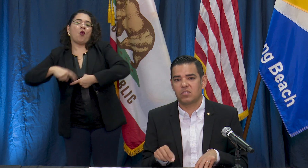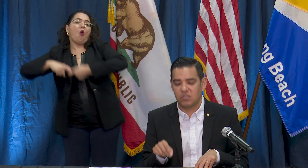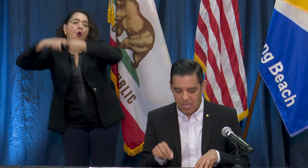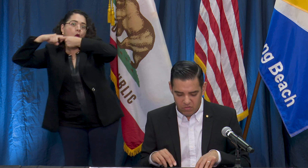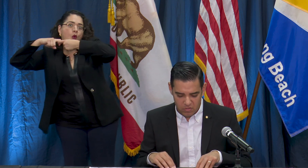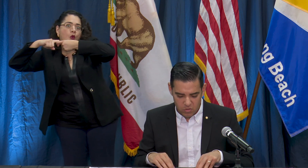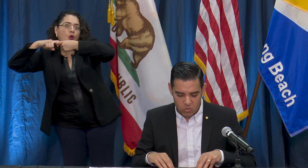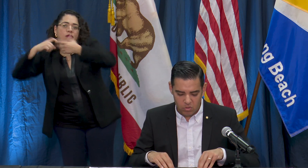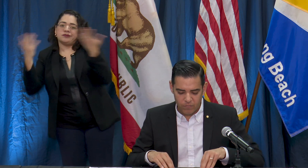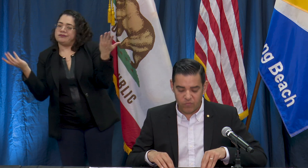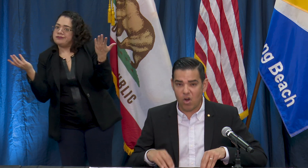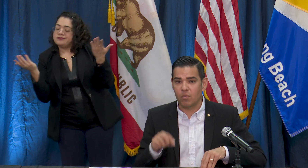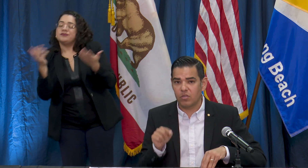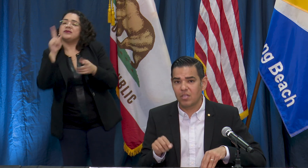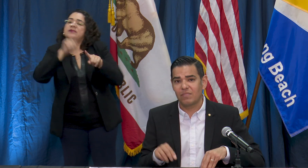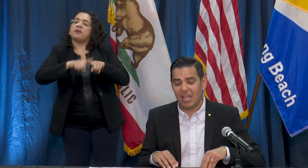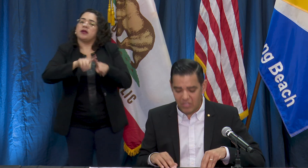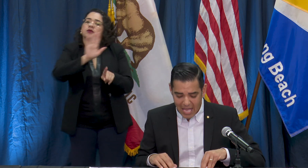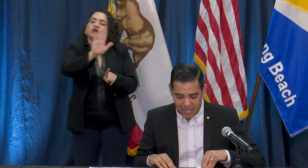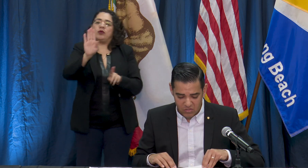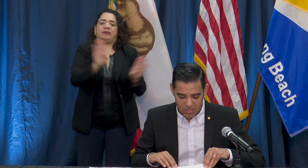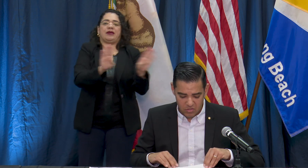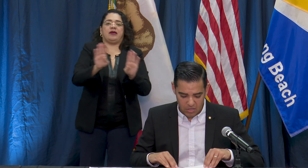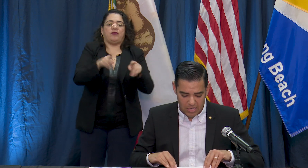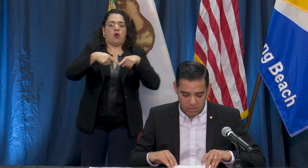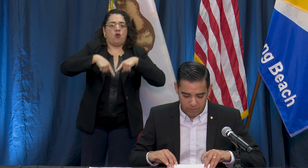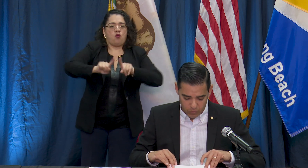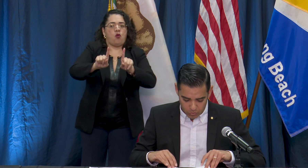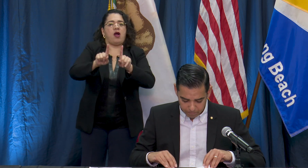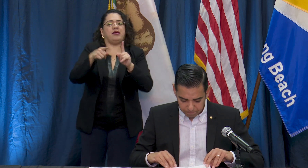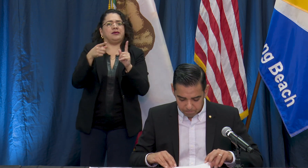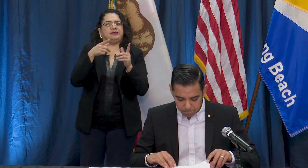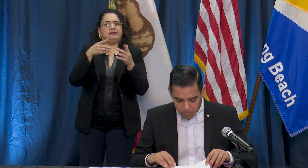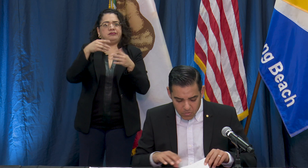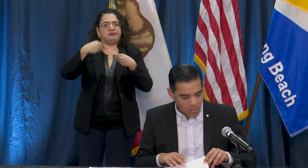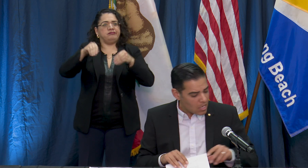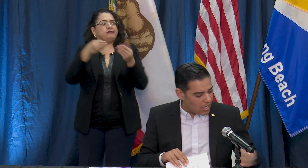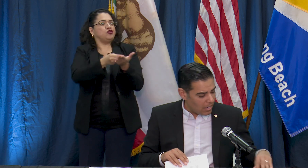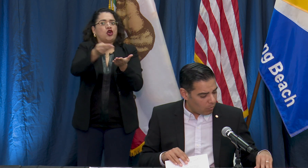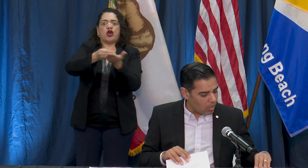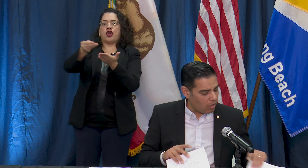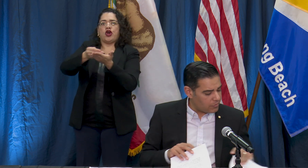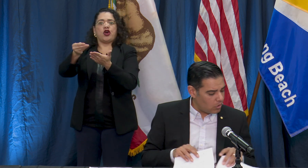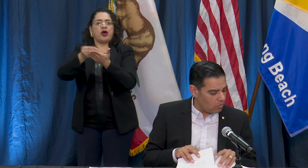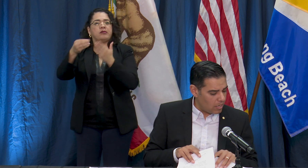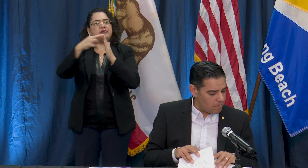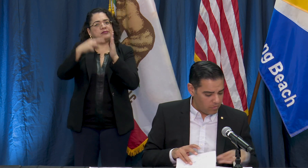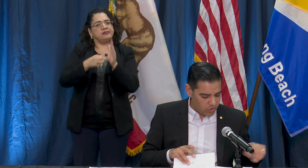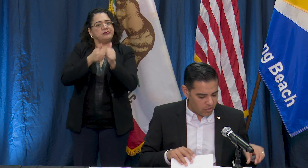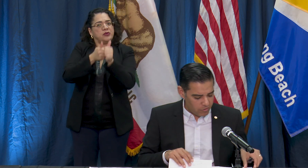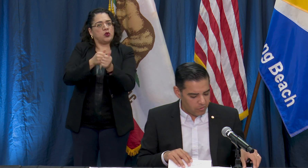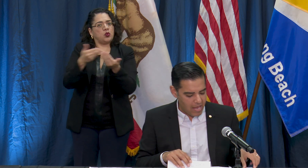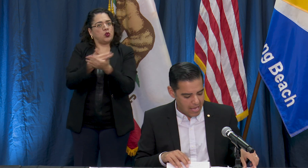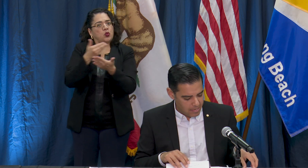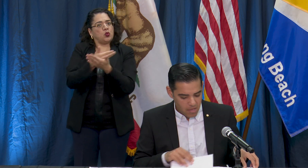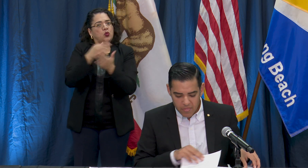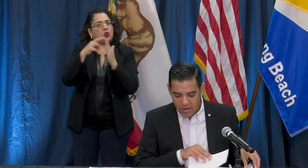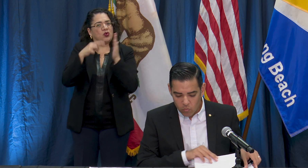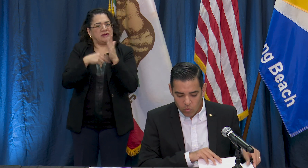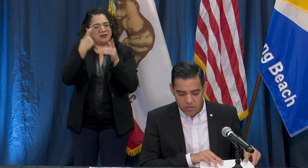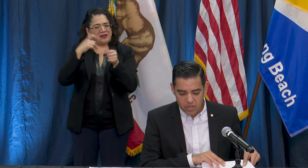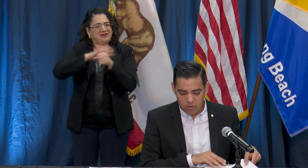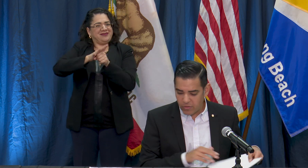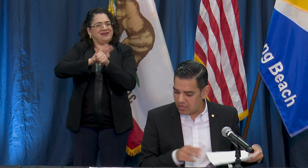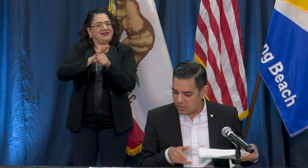small businesses and these local farmers and the access to food. I want to also just add